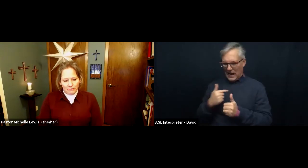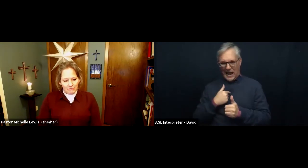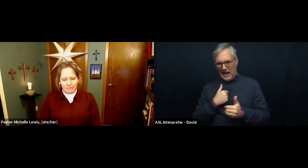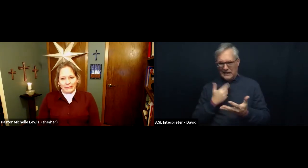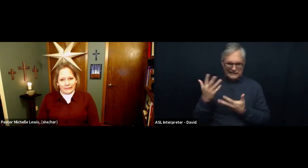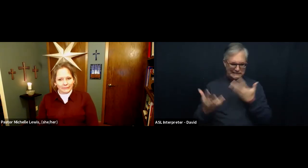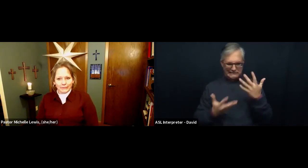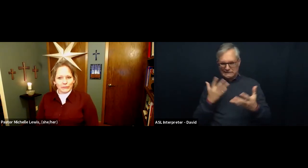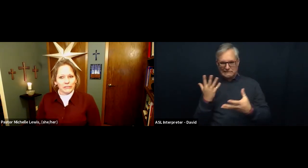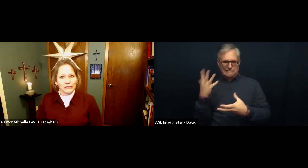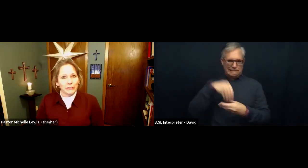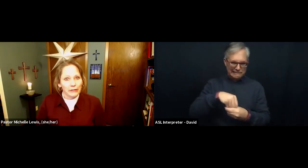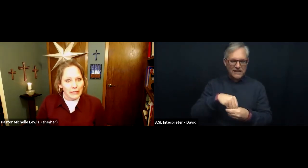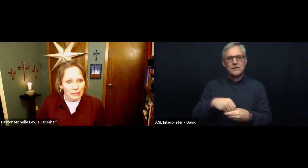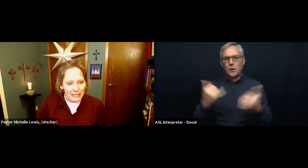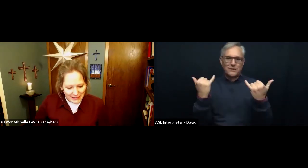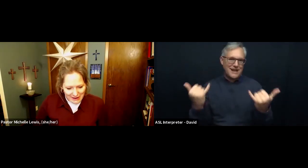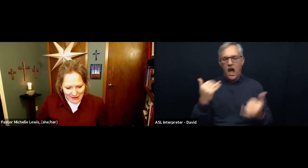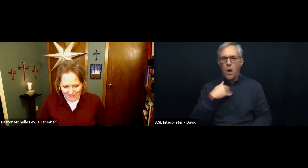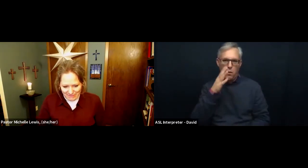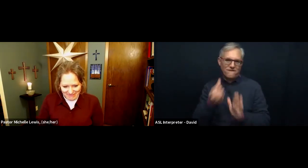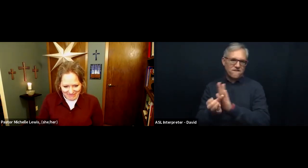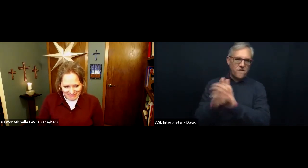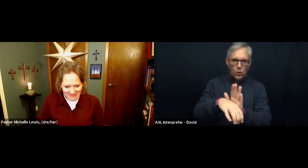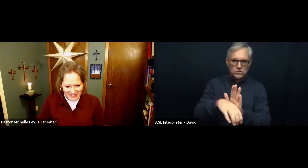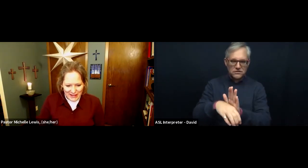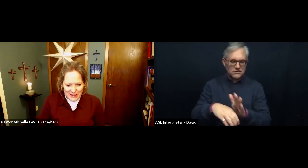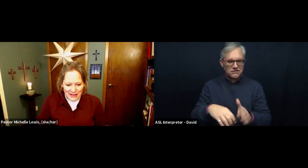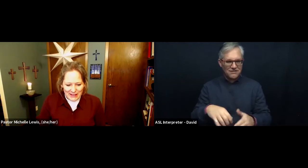there. Just going to cram it in there.